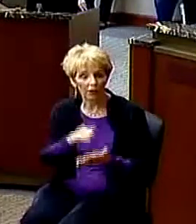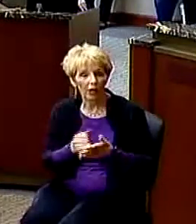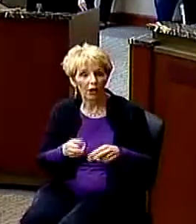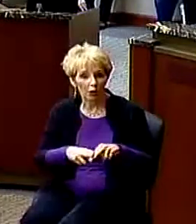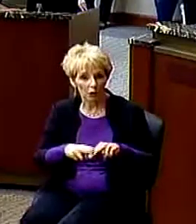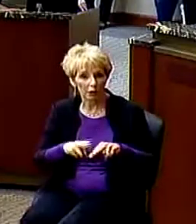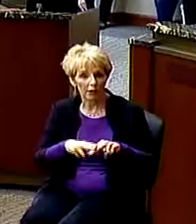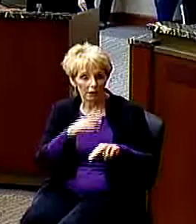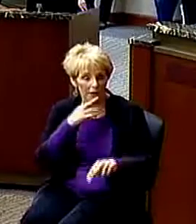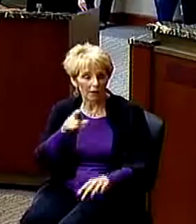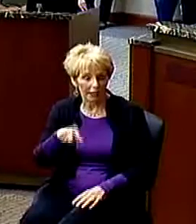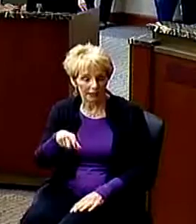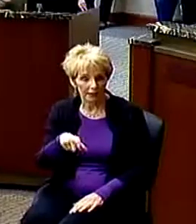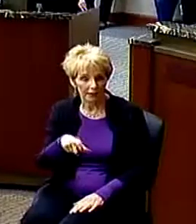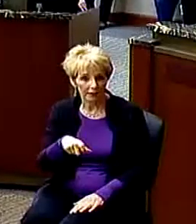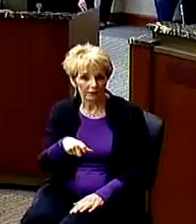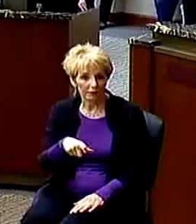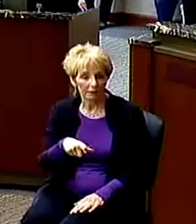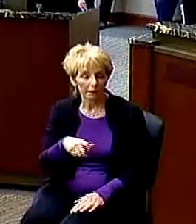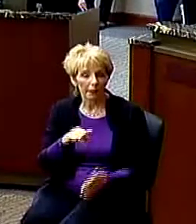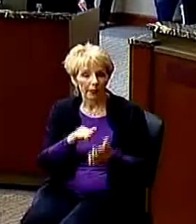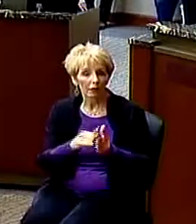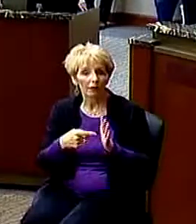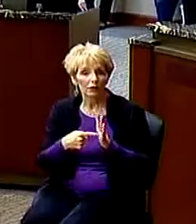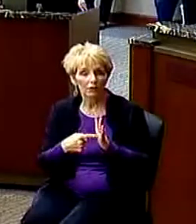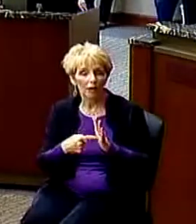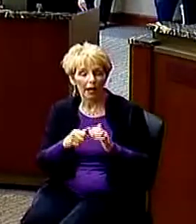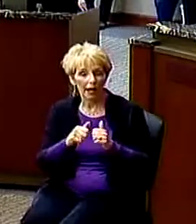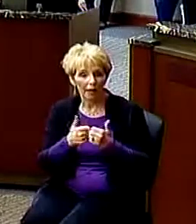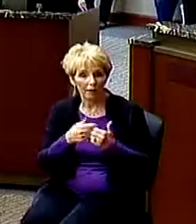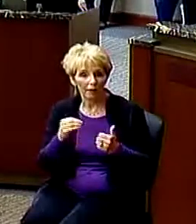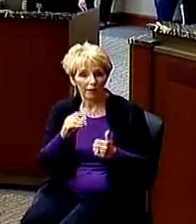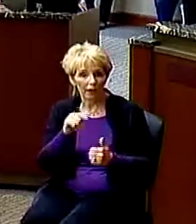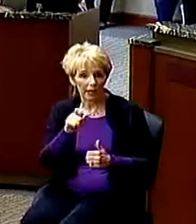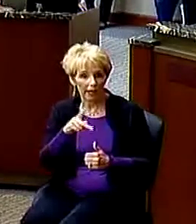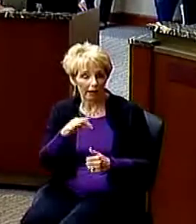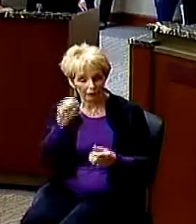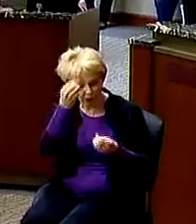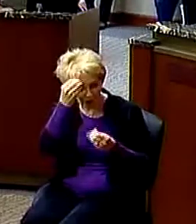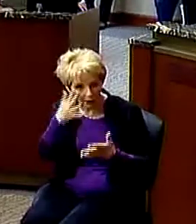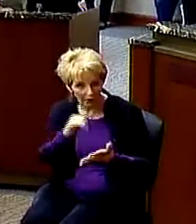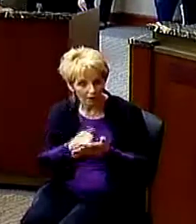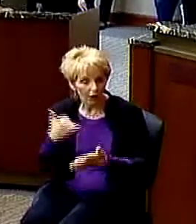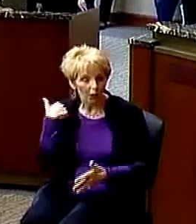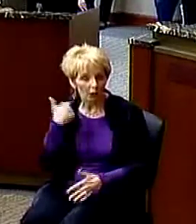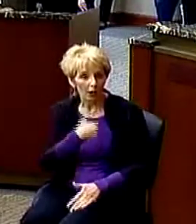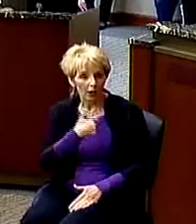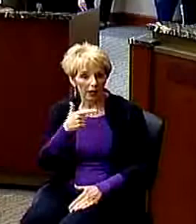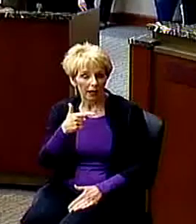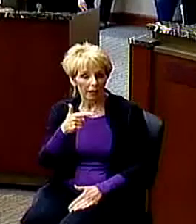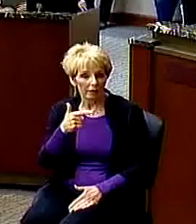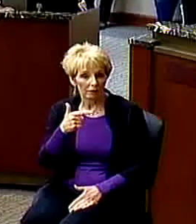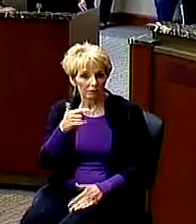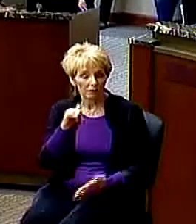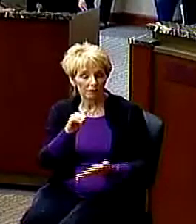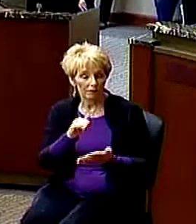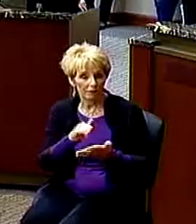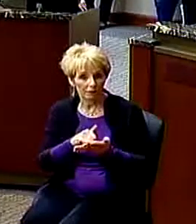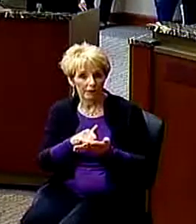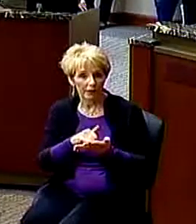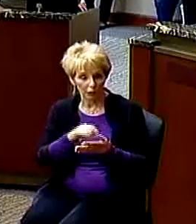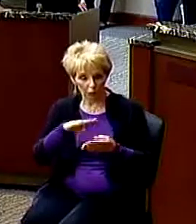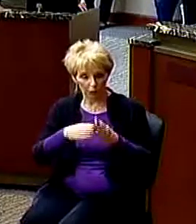increases are necessary. It's just the how and the lack of information that we have towards that particular